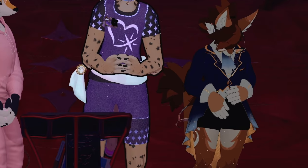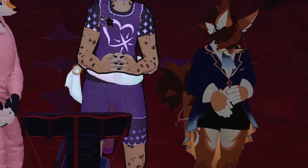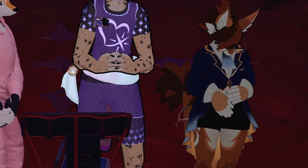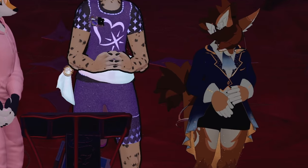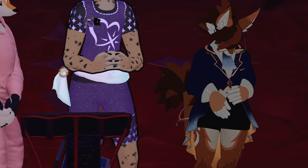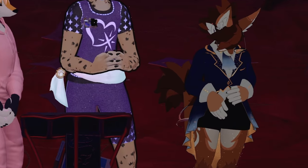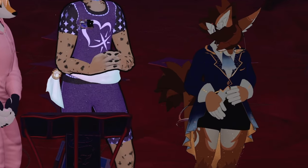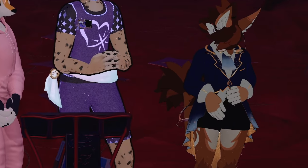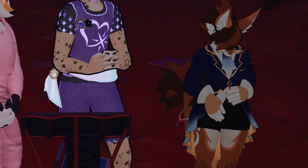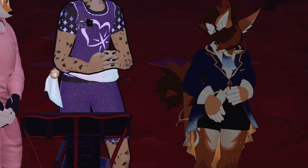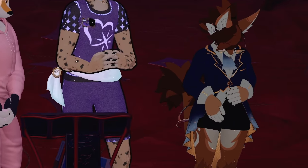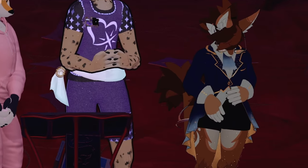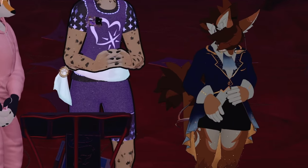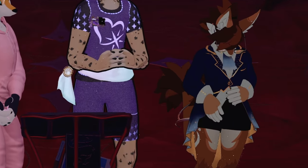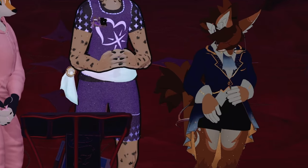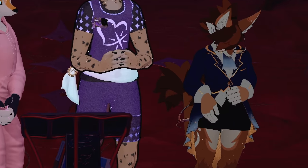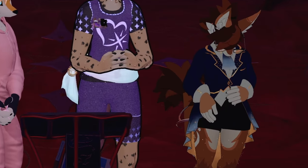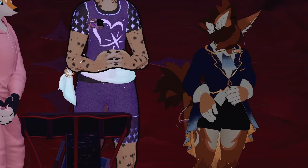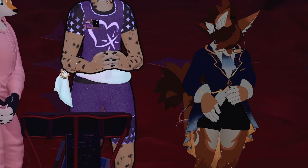just look into your local community.